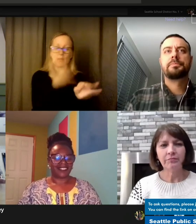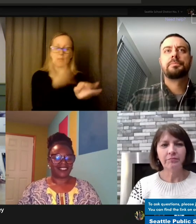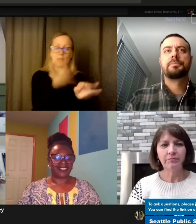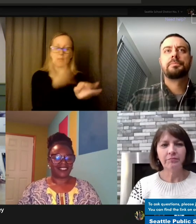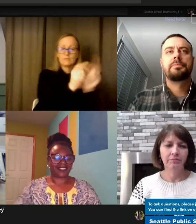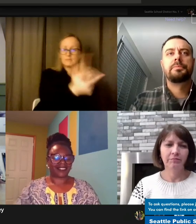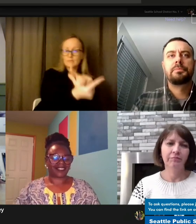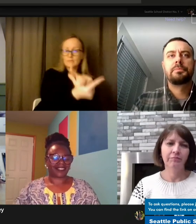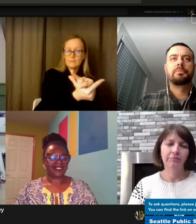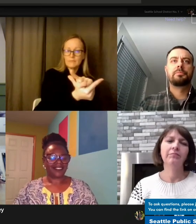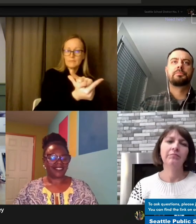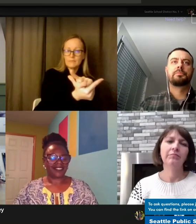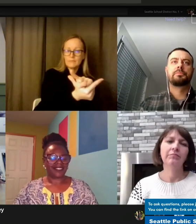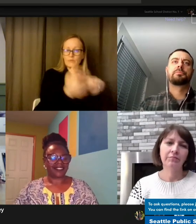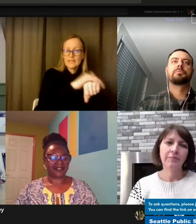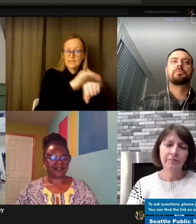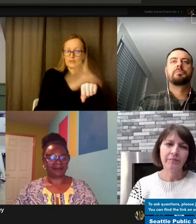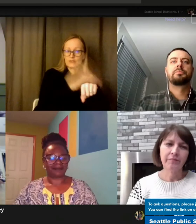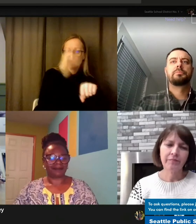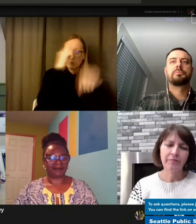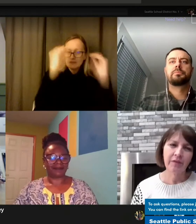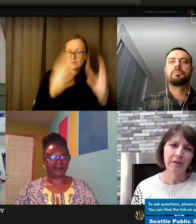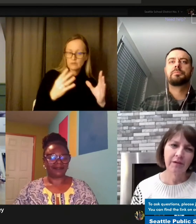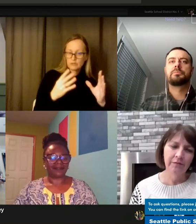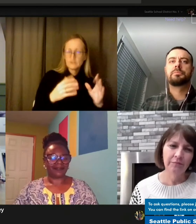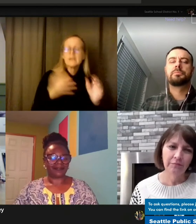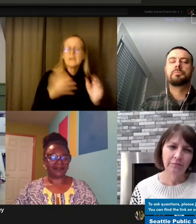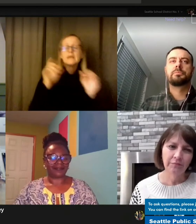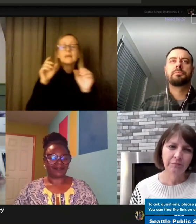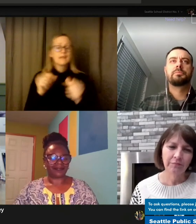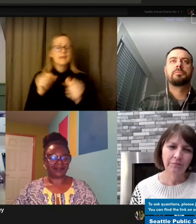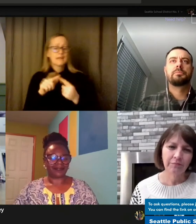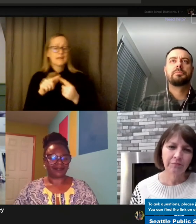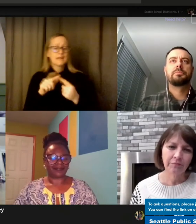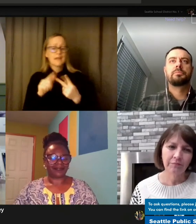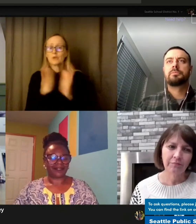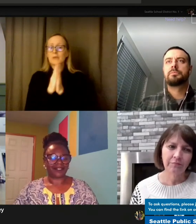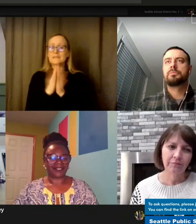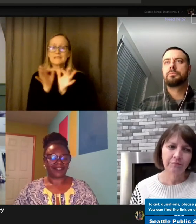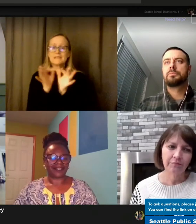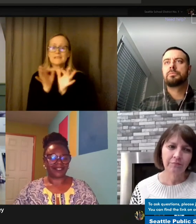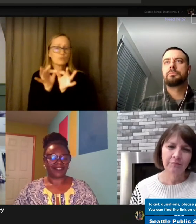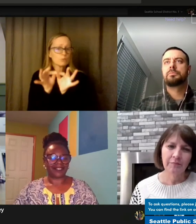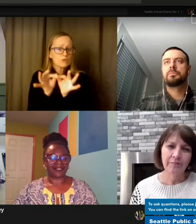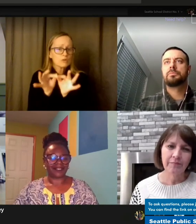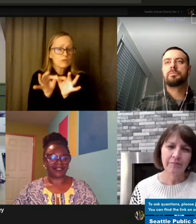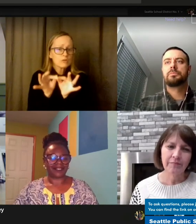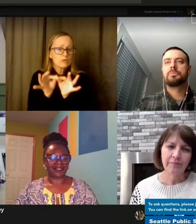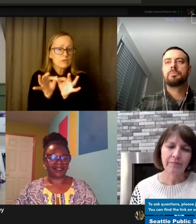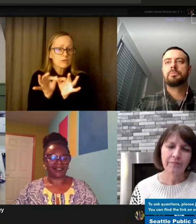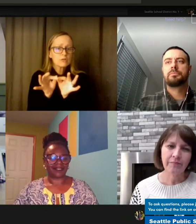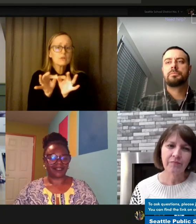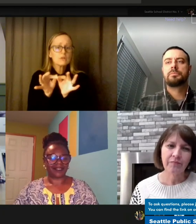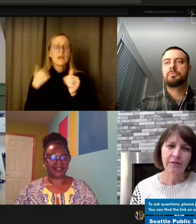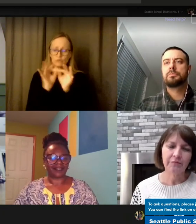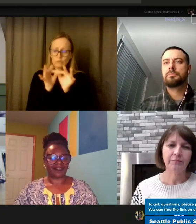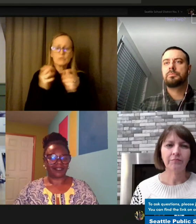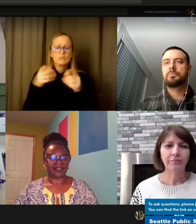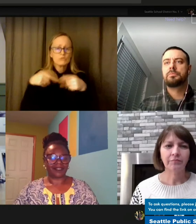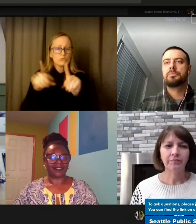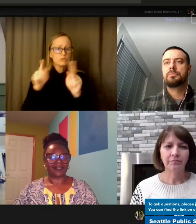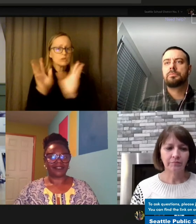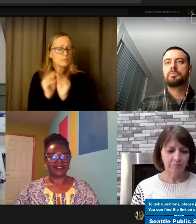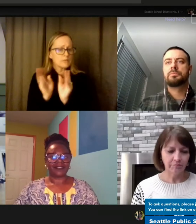upcoming meeting. And the teacher can reach out to their EL team in the school or request